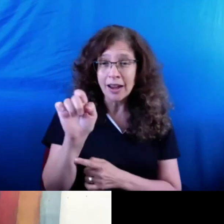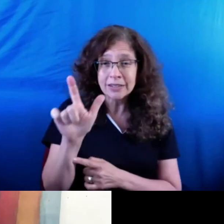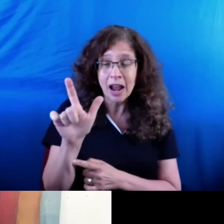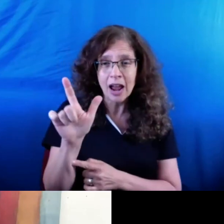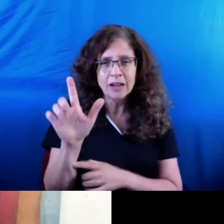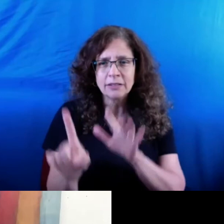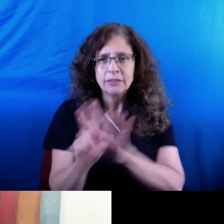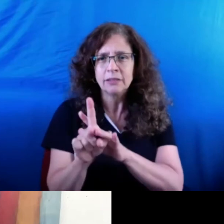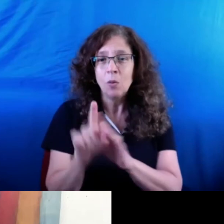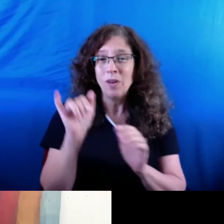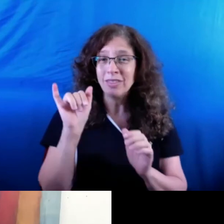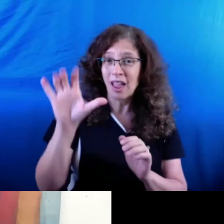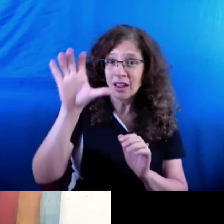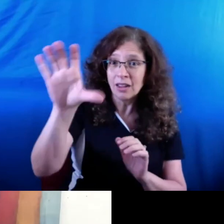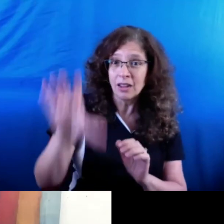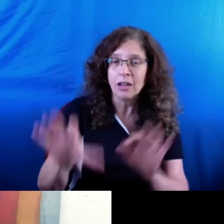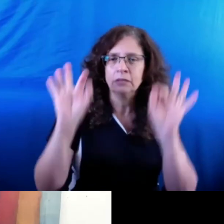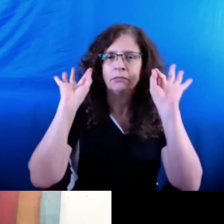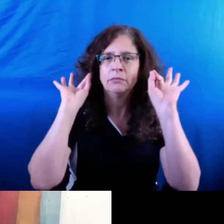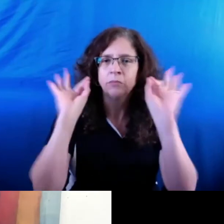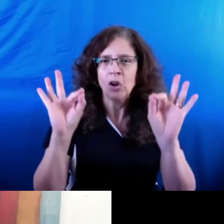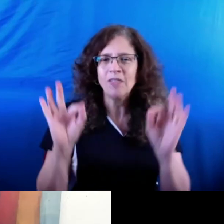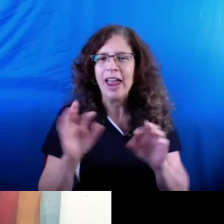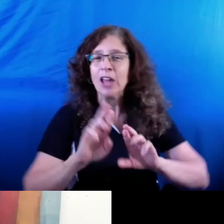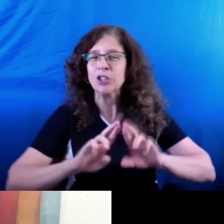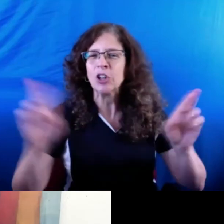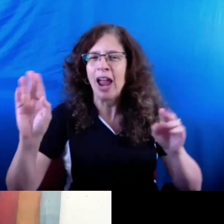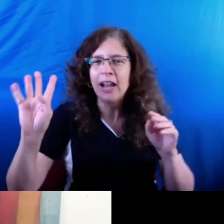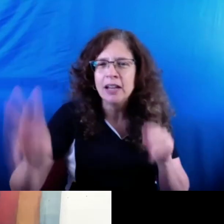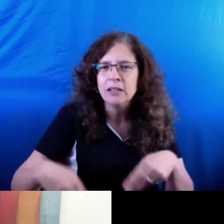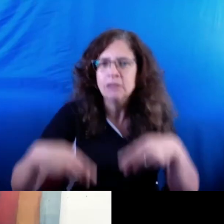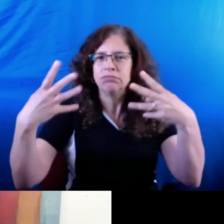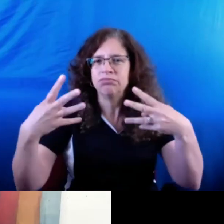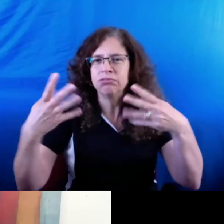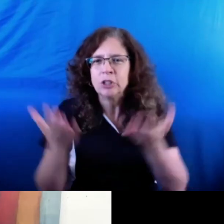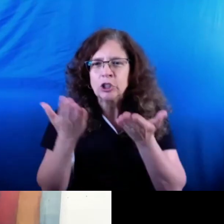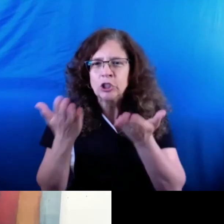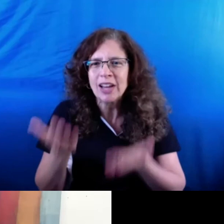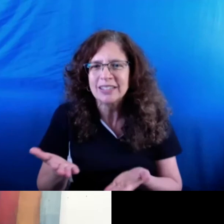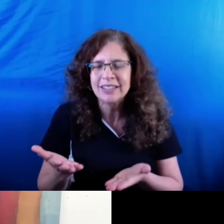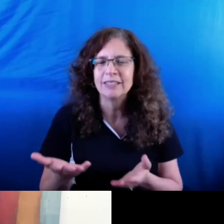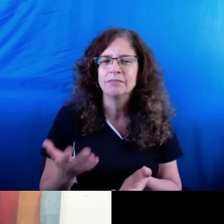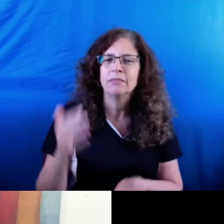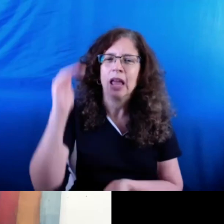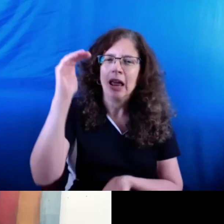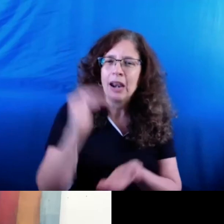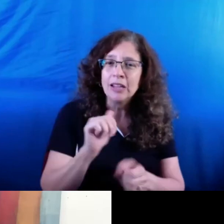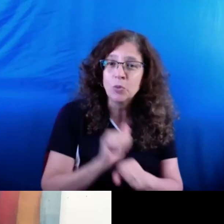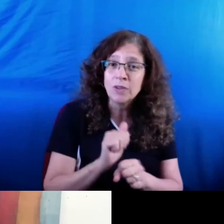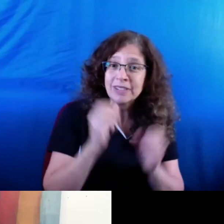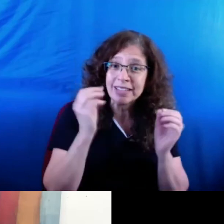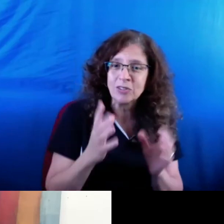that changed to today in IXL, it comes up, it's perfect and it's ready. They can look at it. It